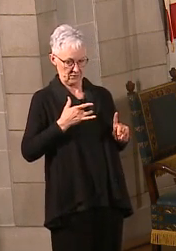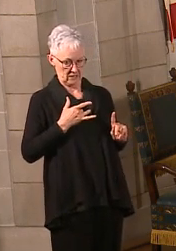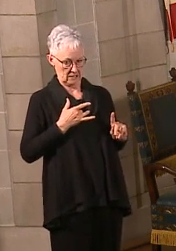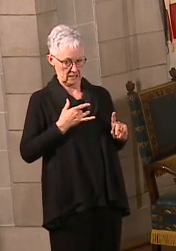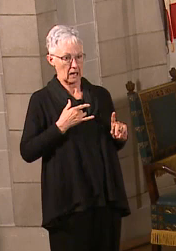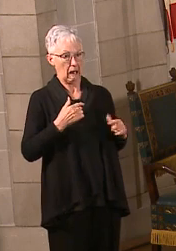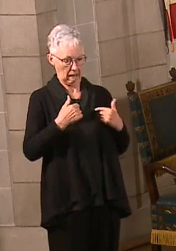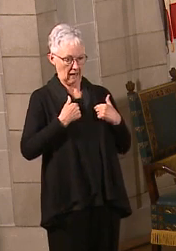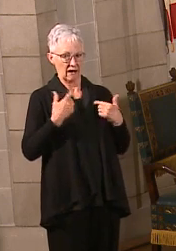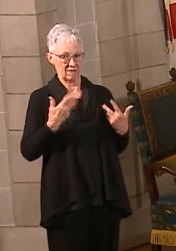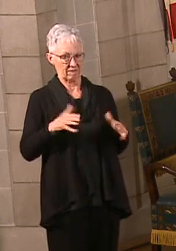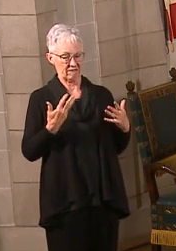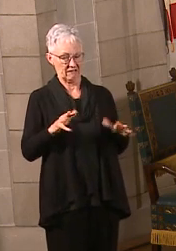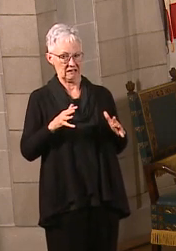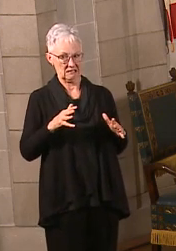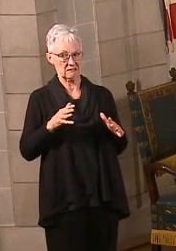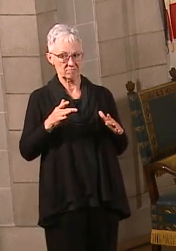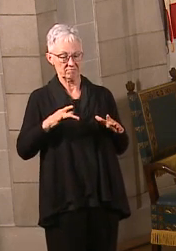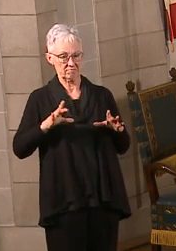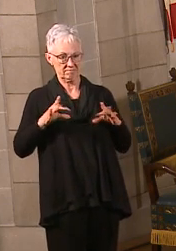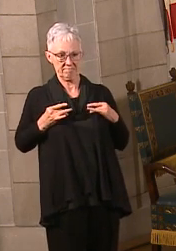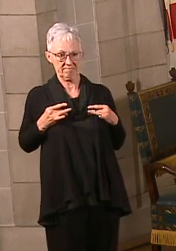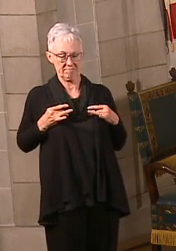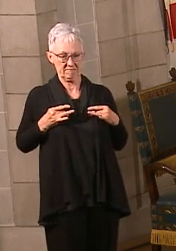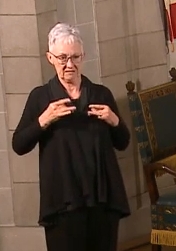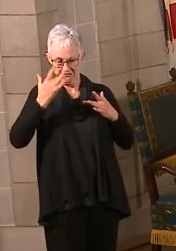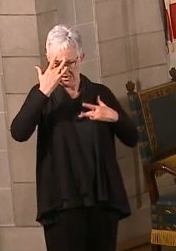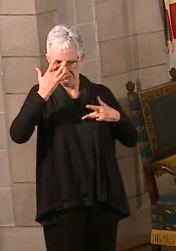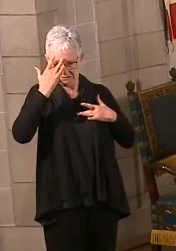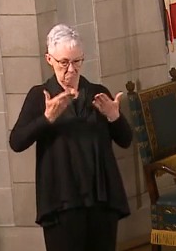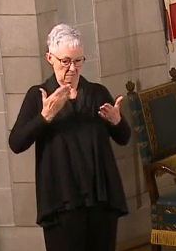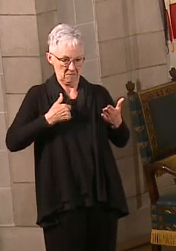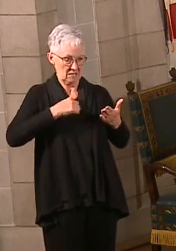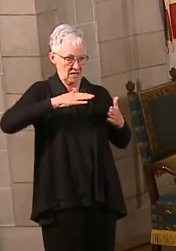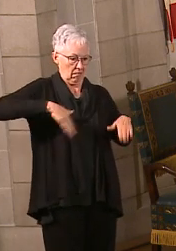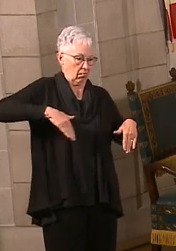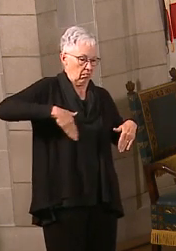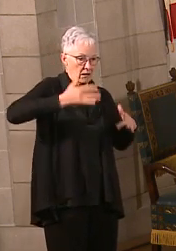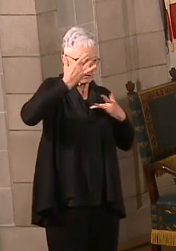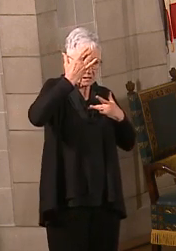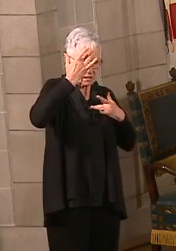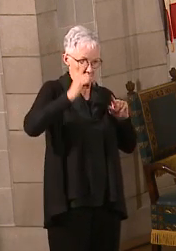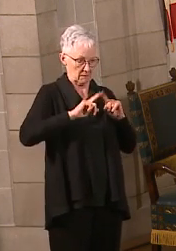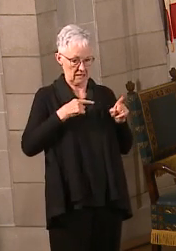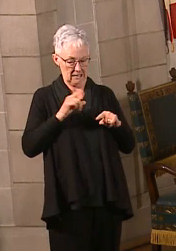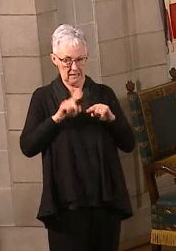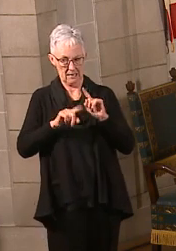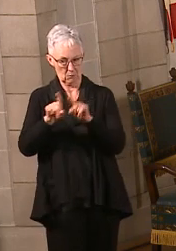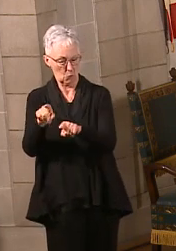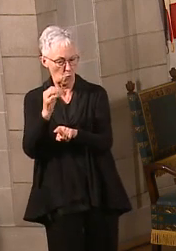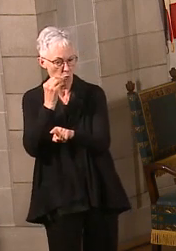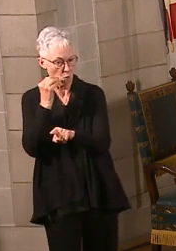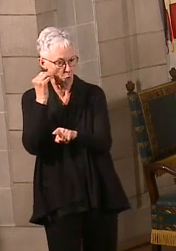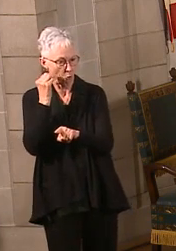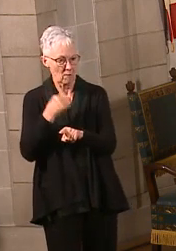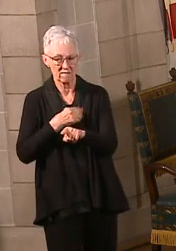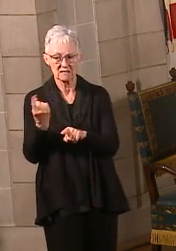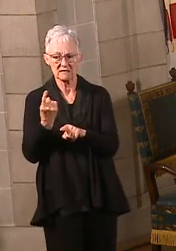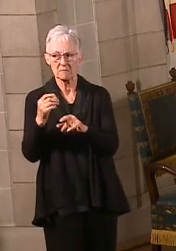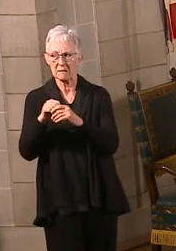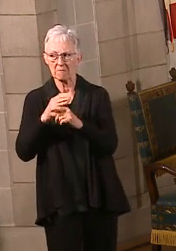to the virus, that sort of thing. We'll be providing more details on that in the future as we get those worked out. So we are working on